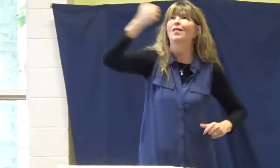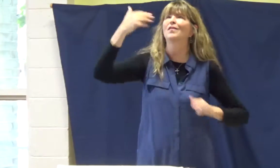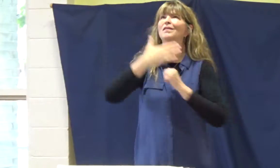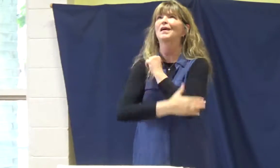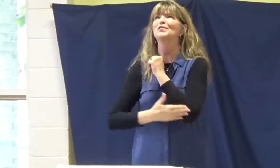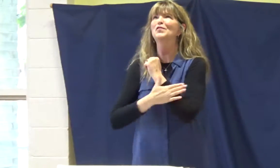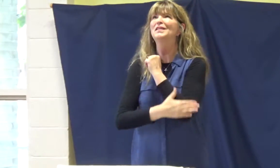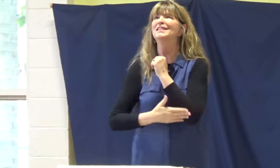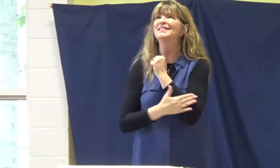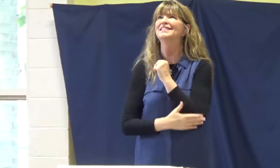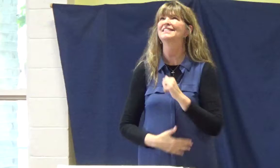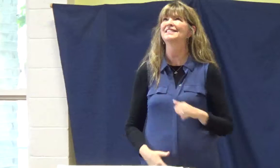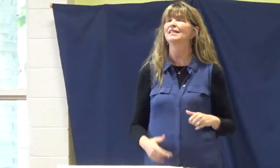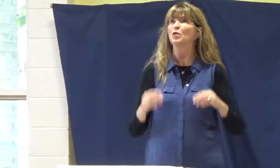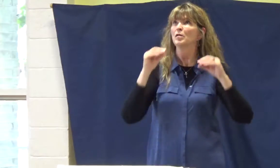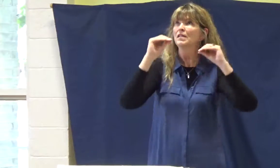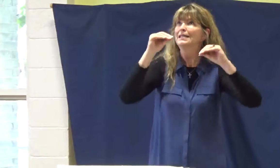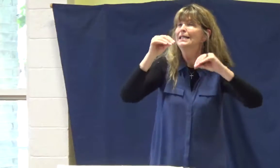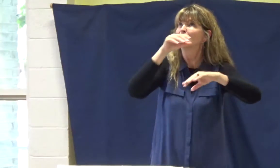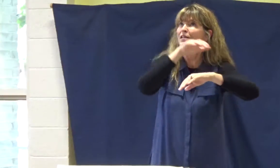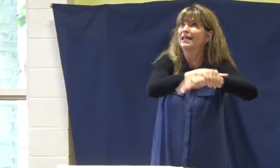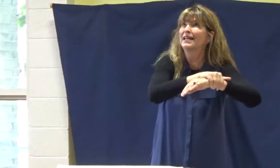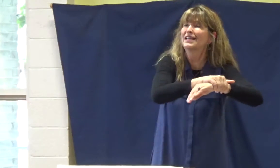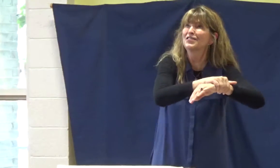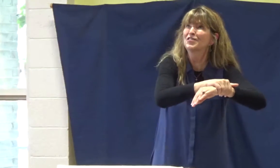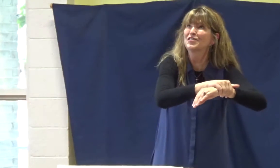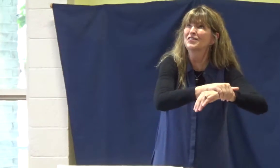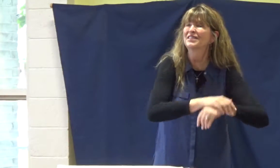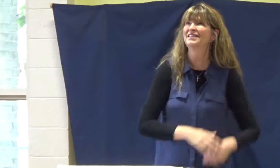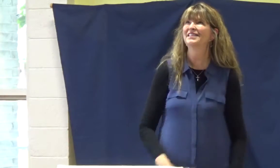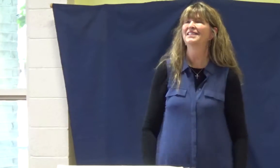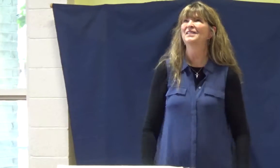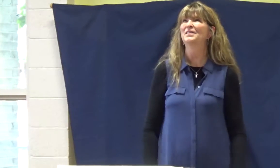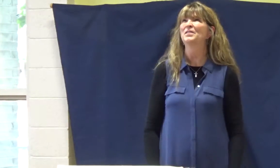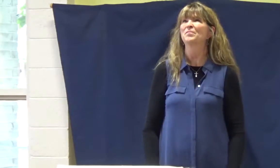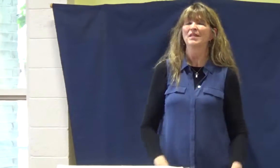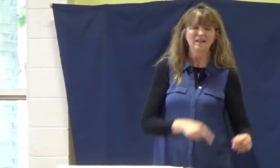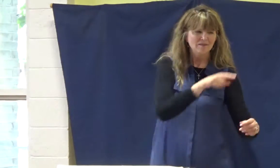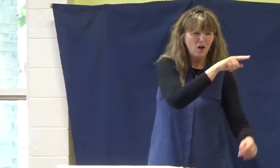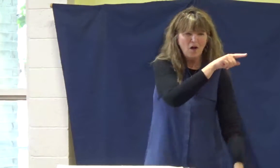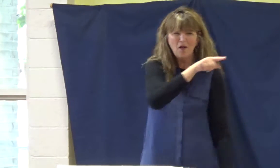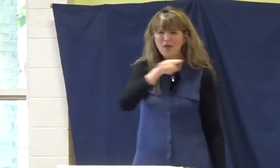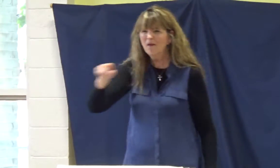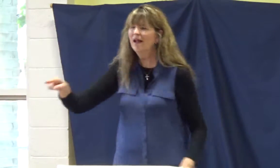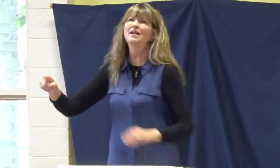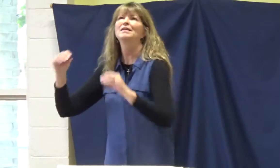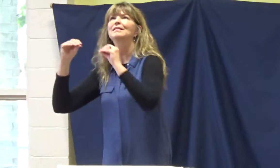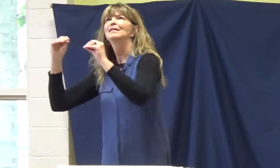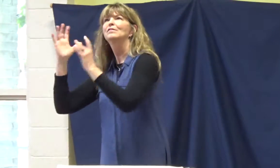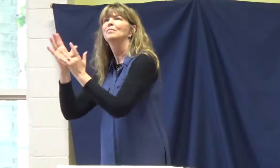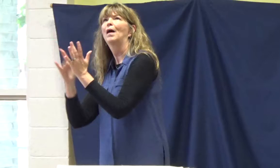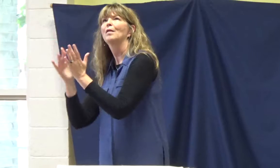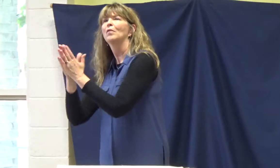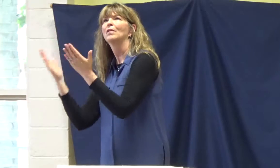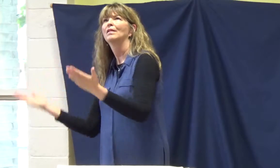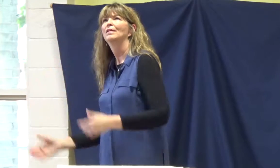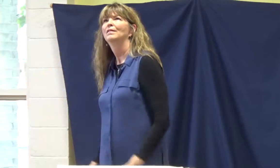people who travel to other parts of the world, some to teach English, and